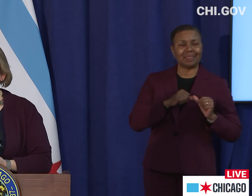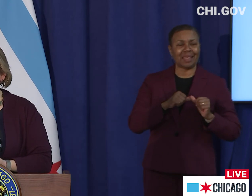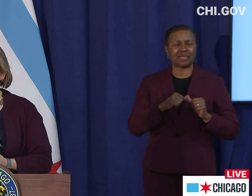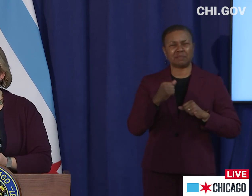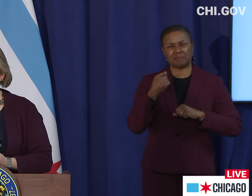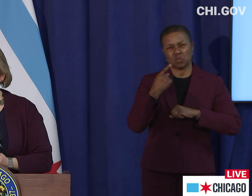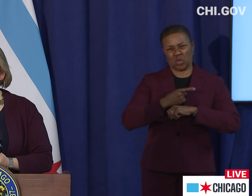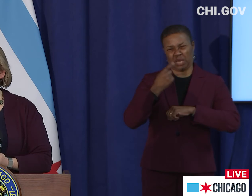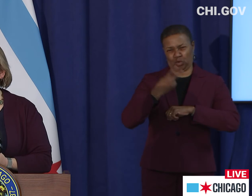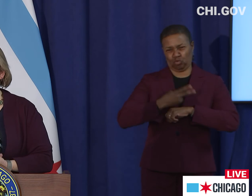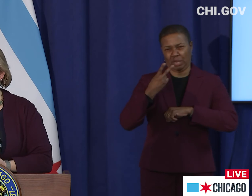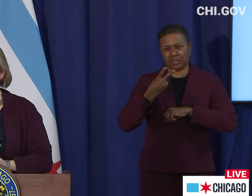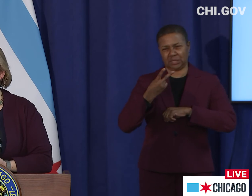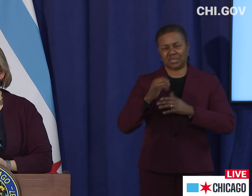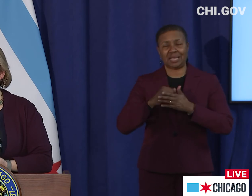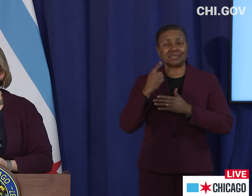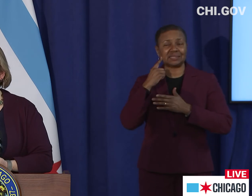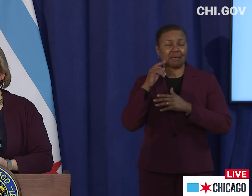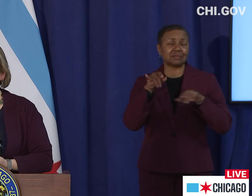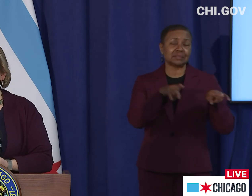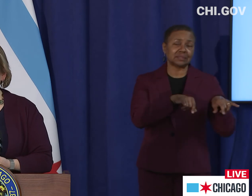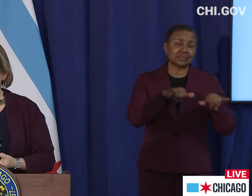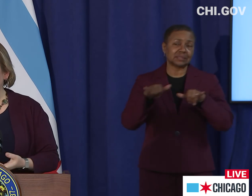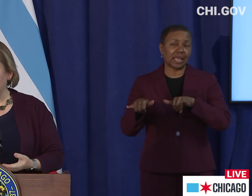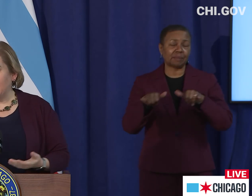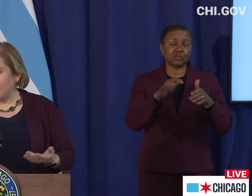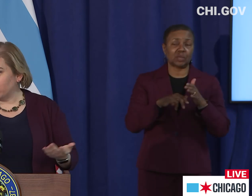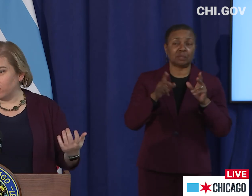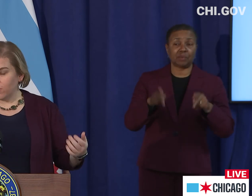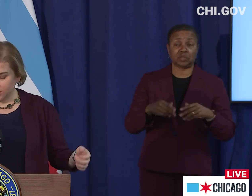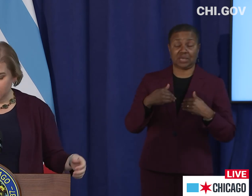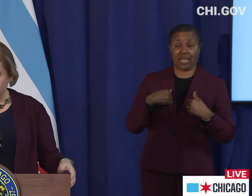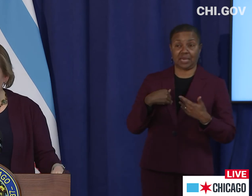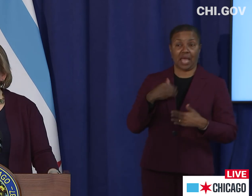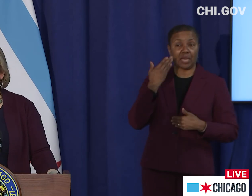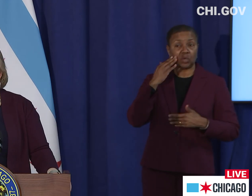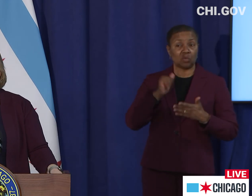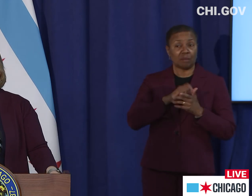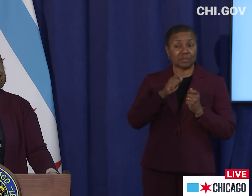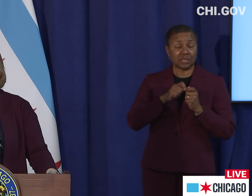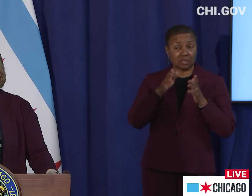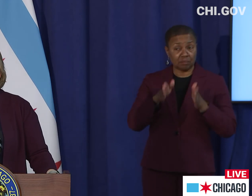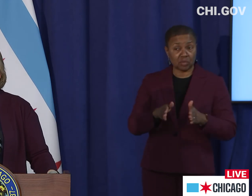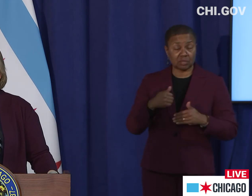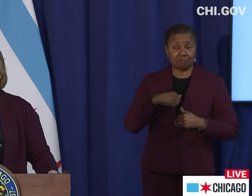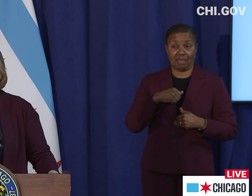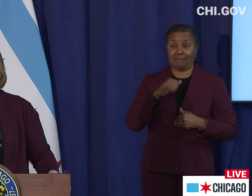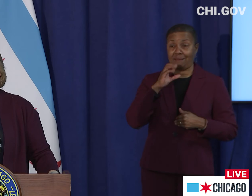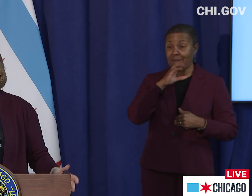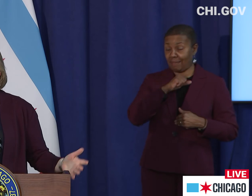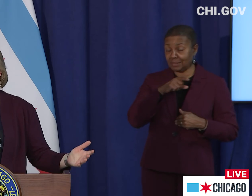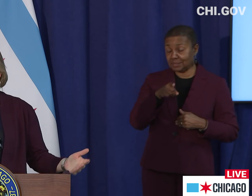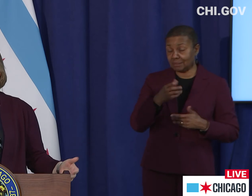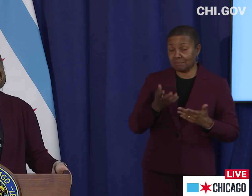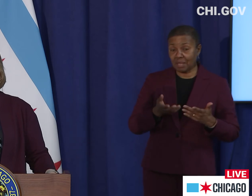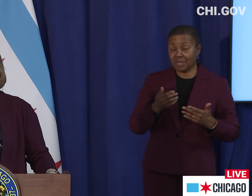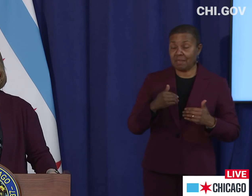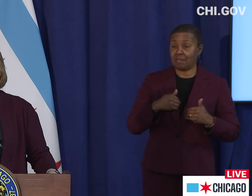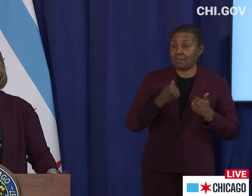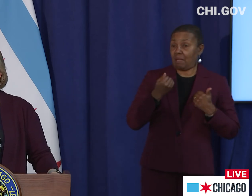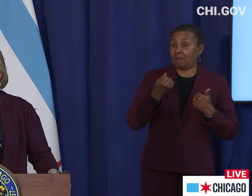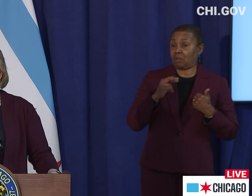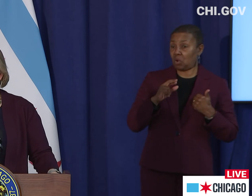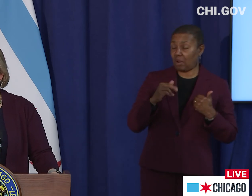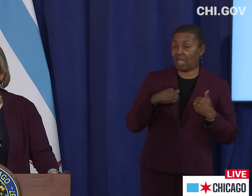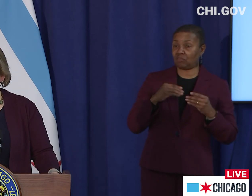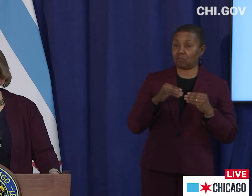1 to 2 days, and that also sounds consistent with what this person had. I don't know anything about this person. My guess is she's probably, she may be younger and